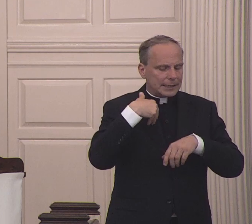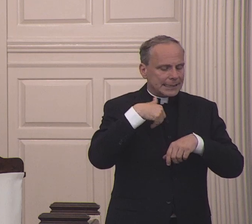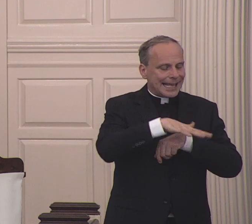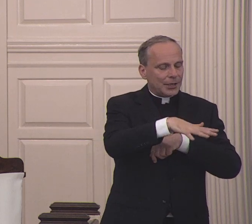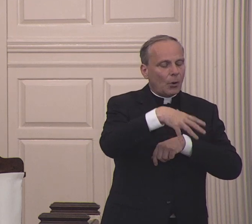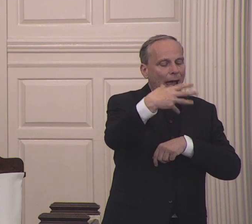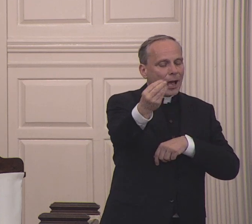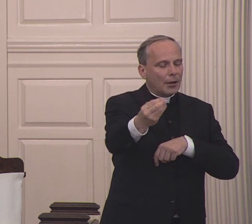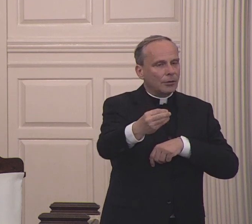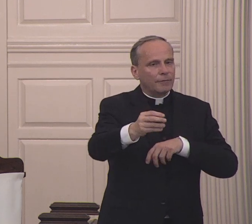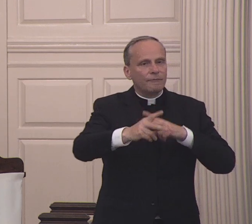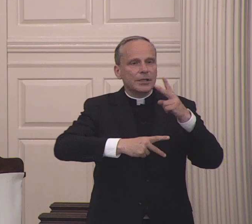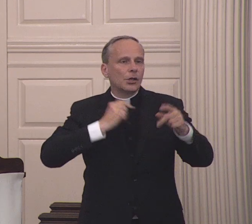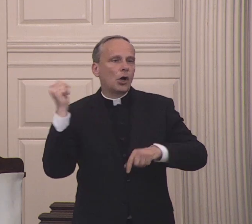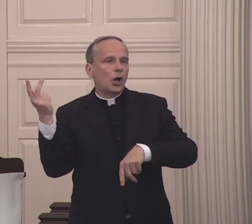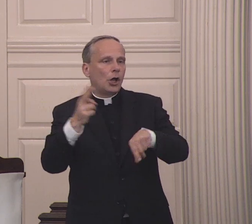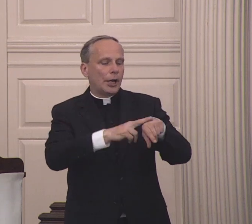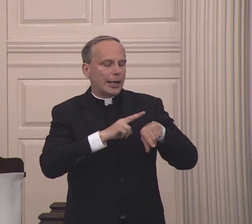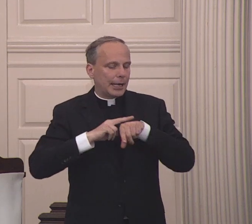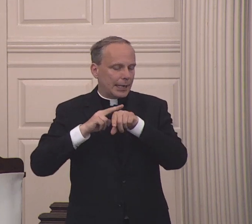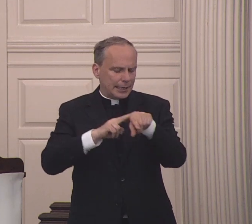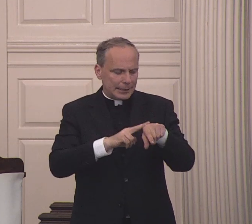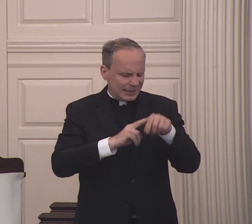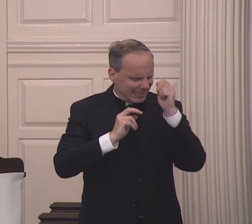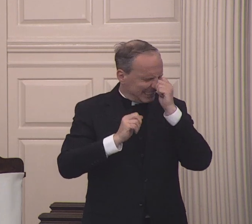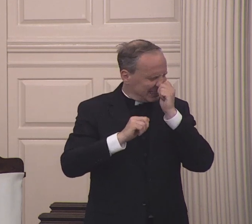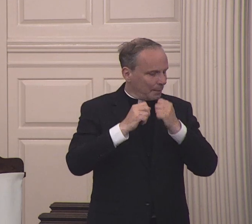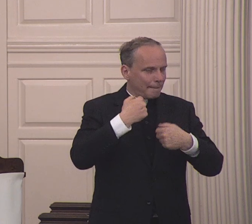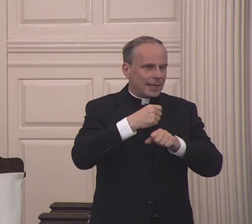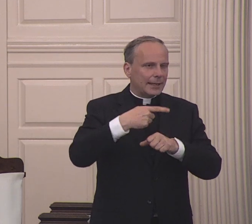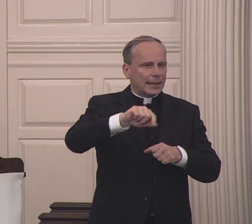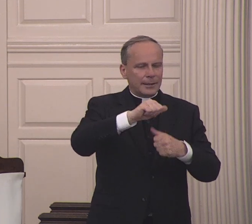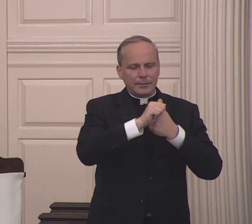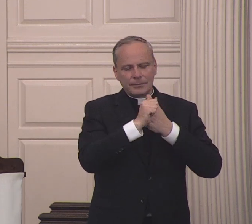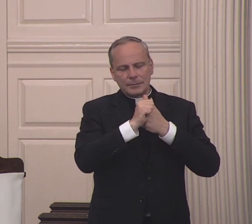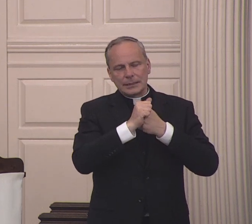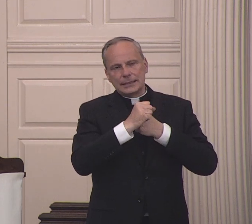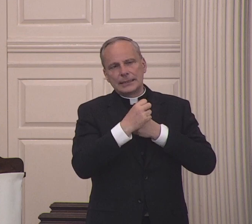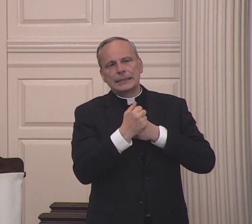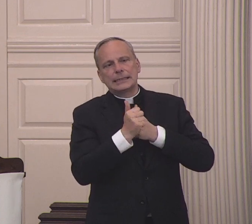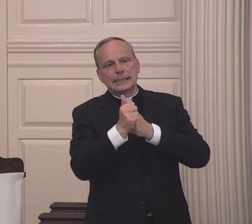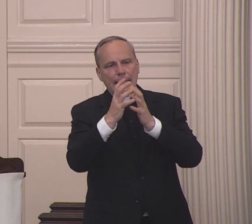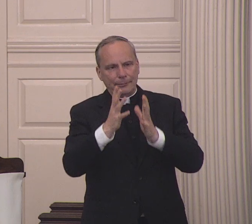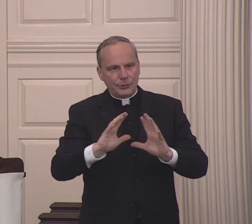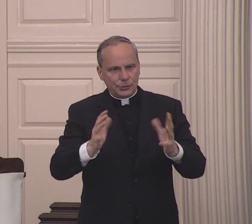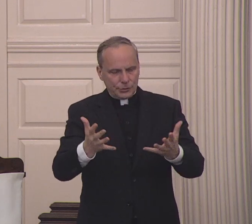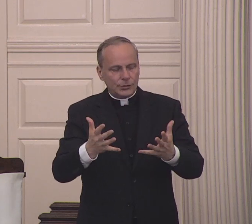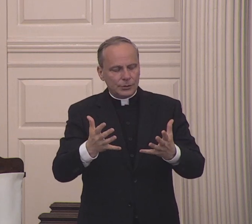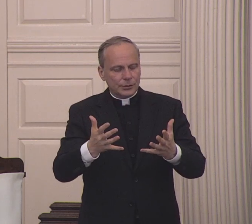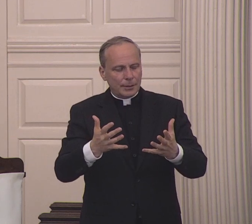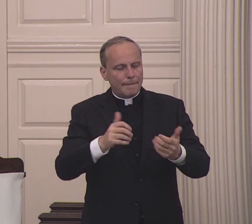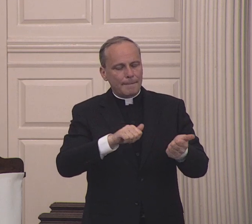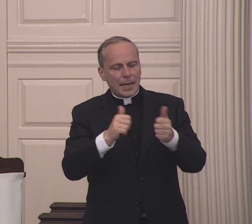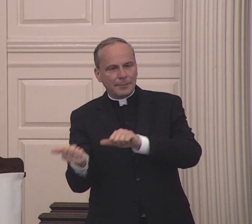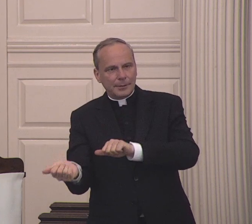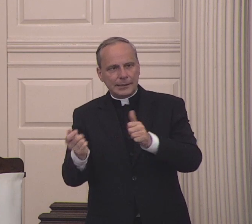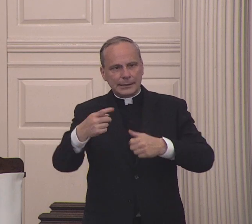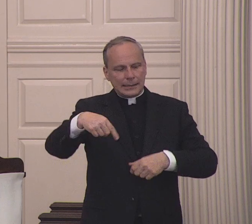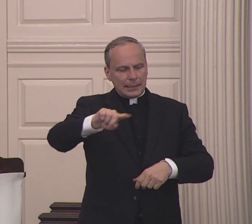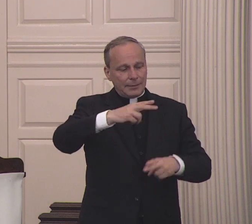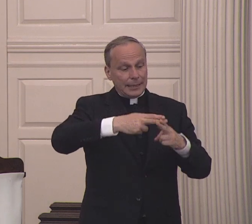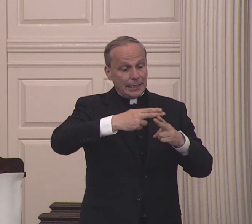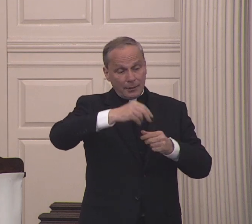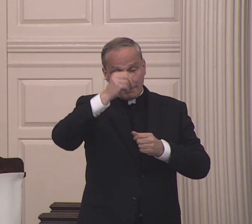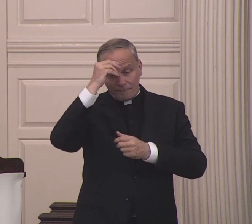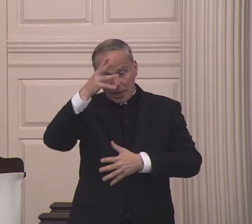nations, baptizing them in the name of the Father and of the Son and of the Holy Spirit."